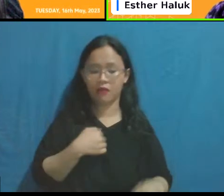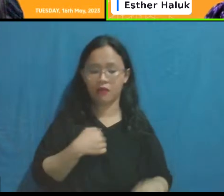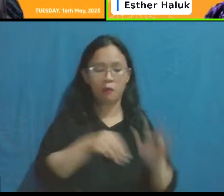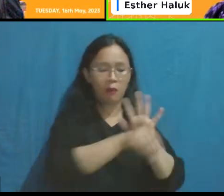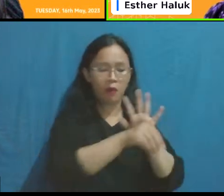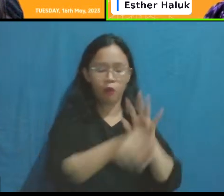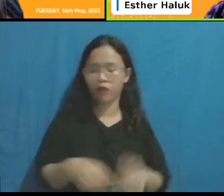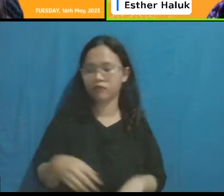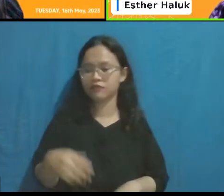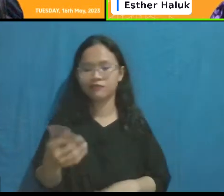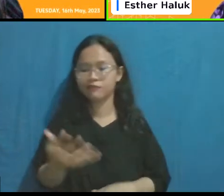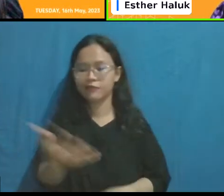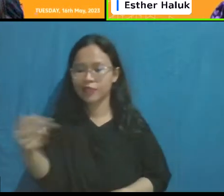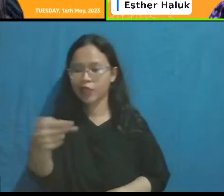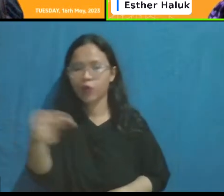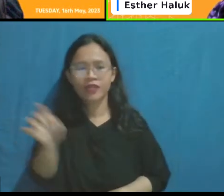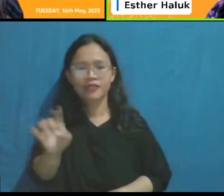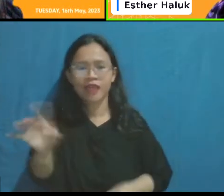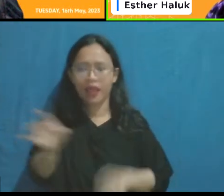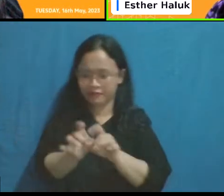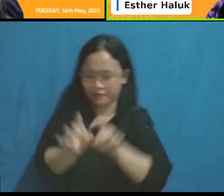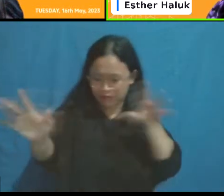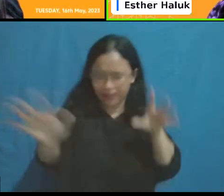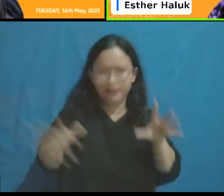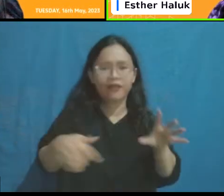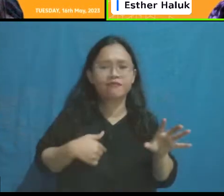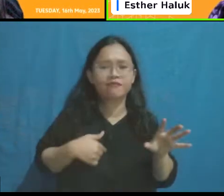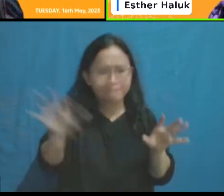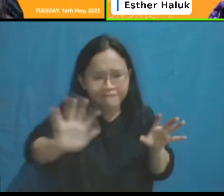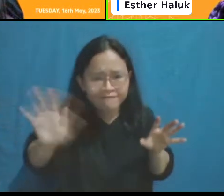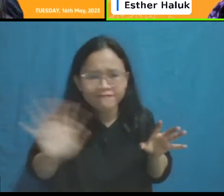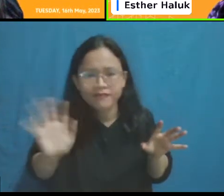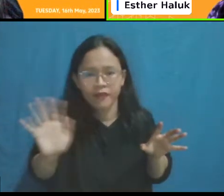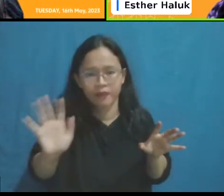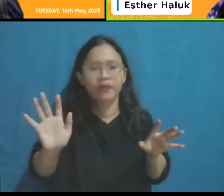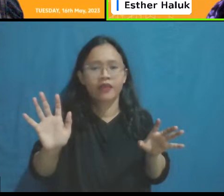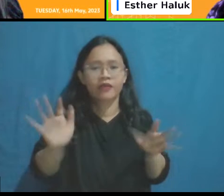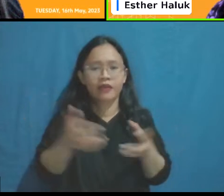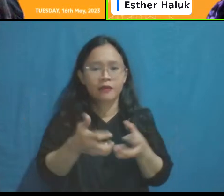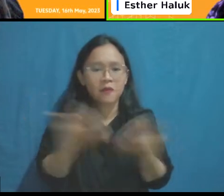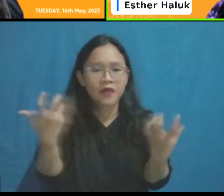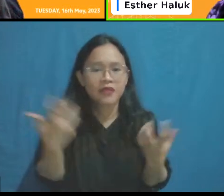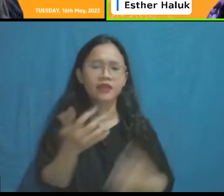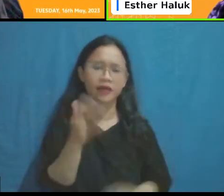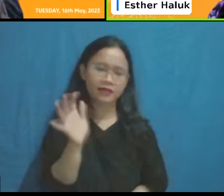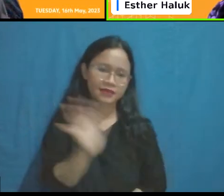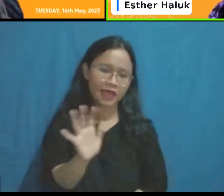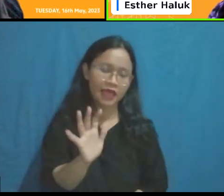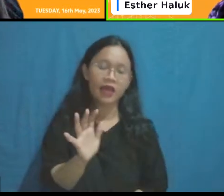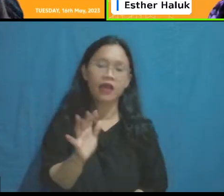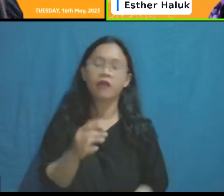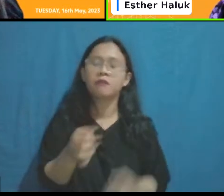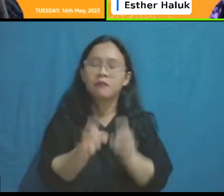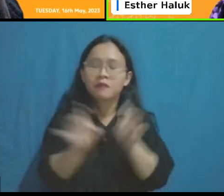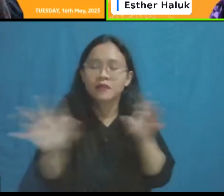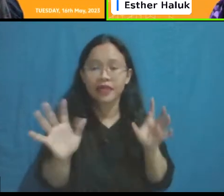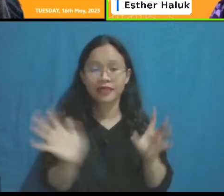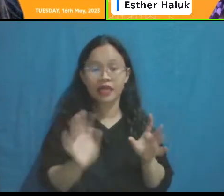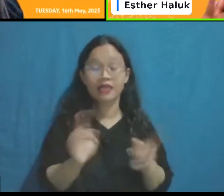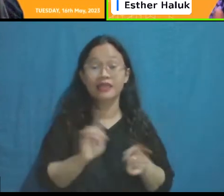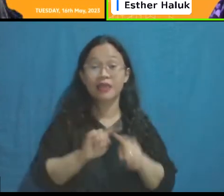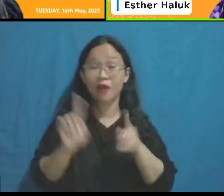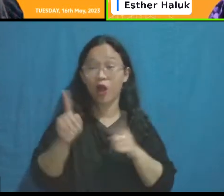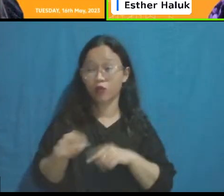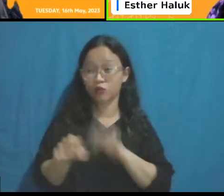they still think, if they consider us as a part of the Indonesia, then we